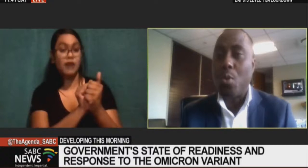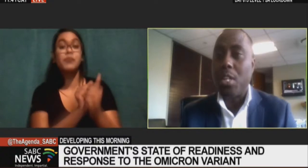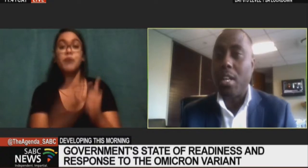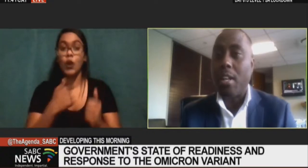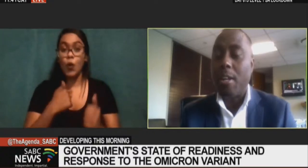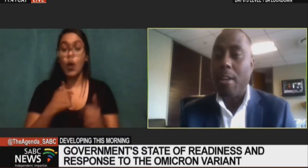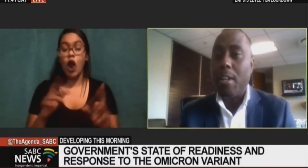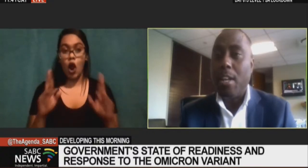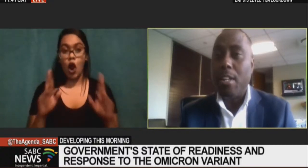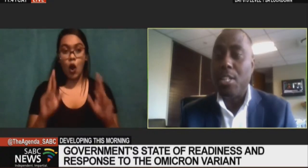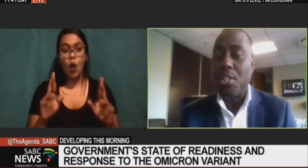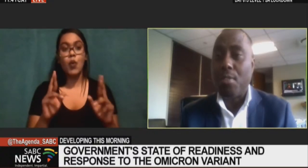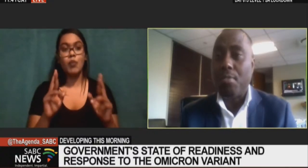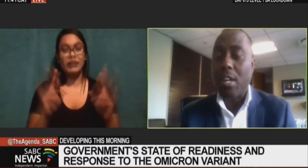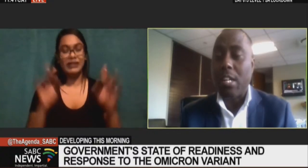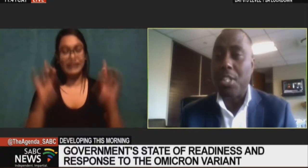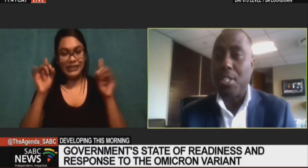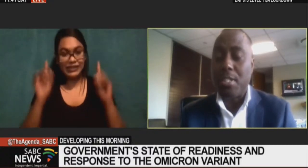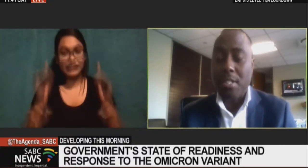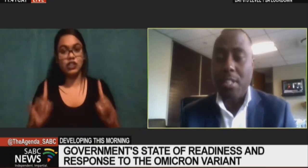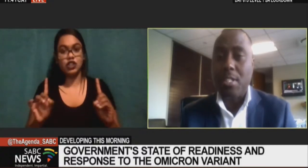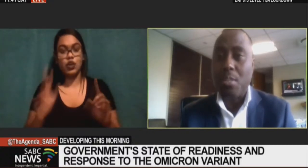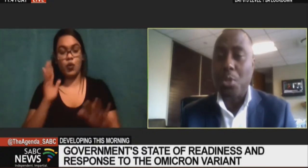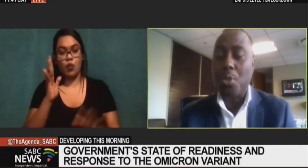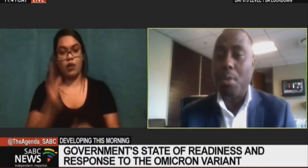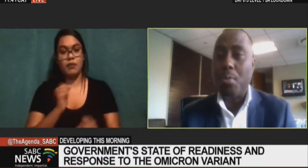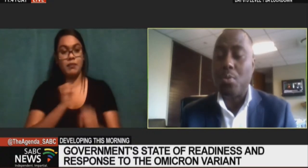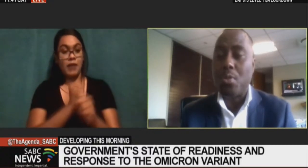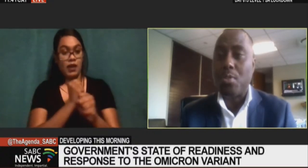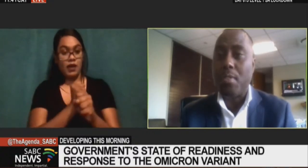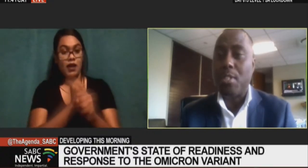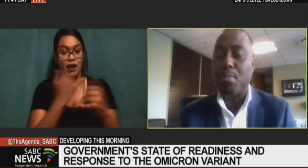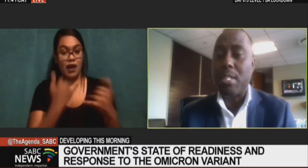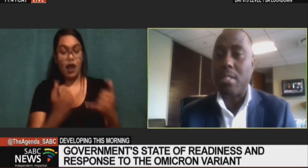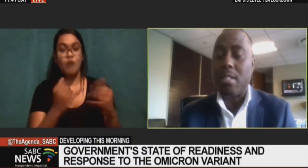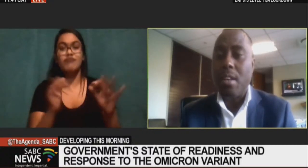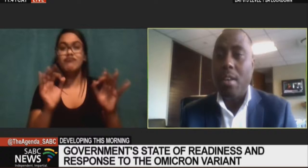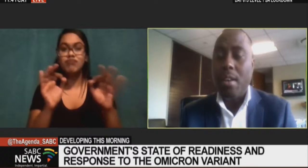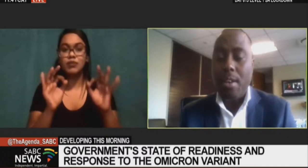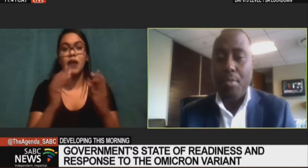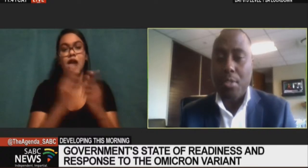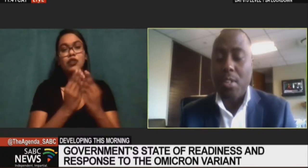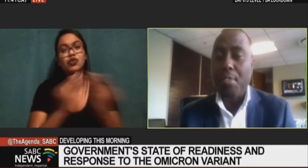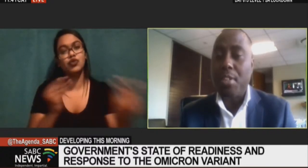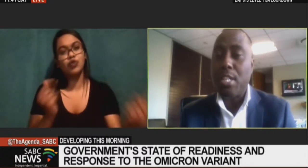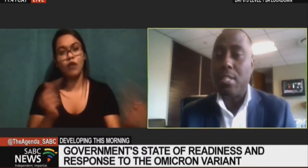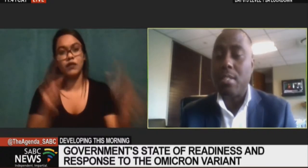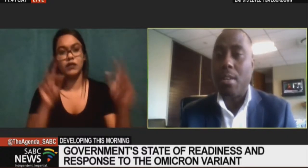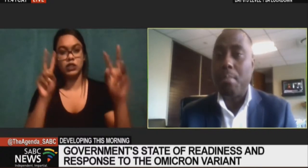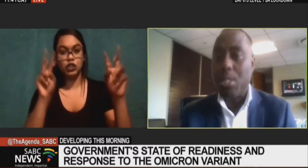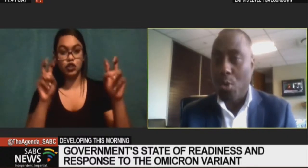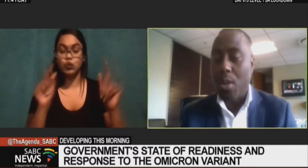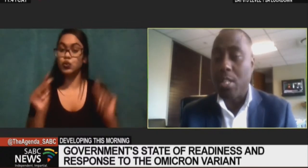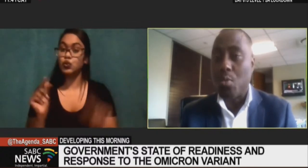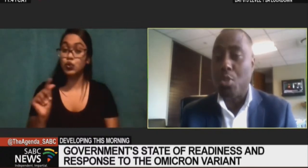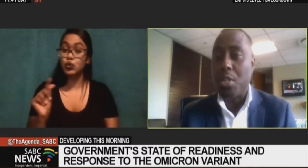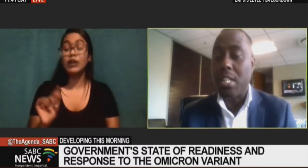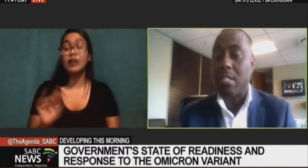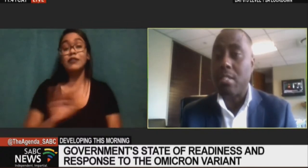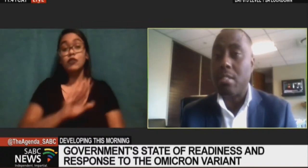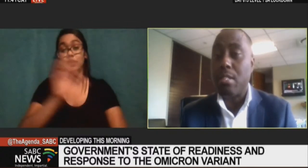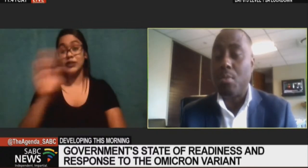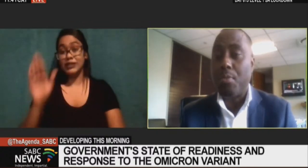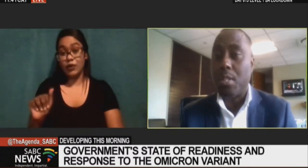that cordial nature of our relations, and we should be able to resolve these matters. For South Africans, please call us when